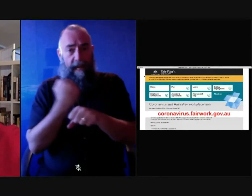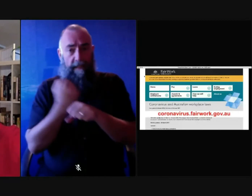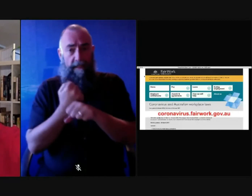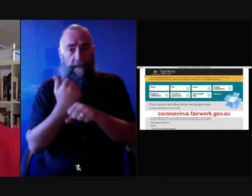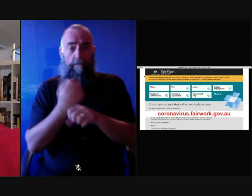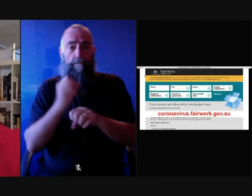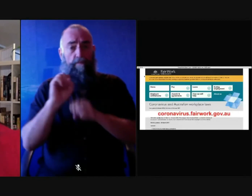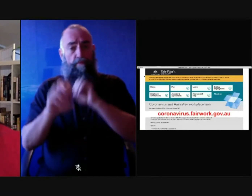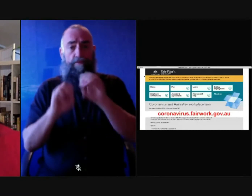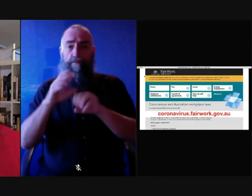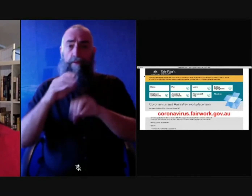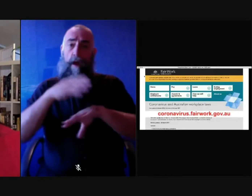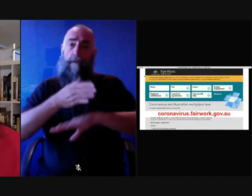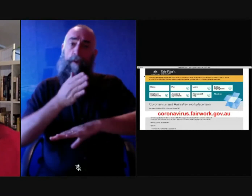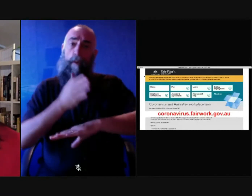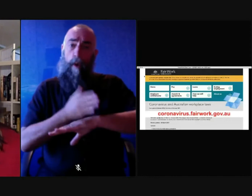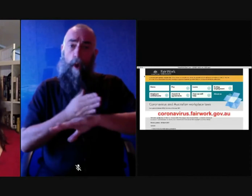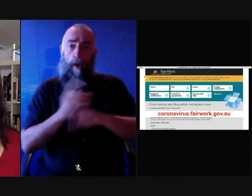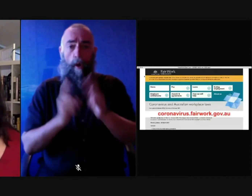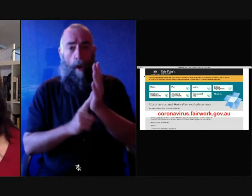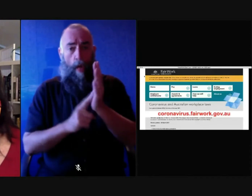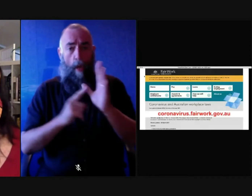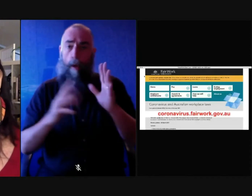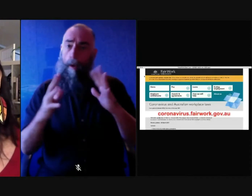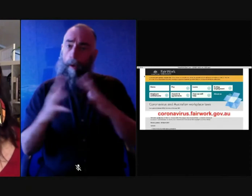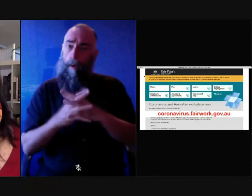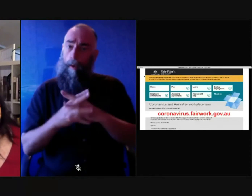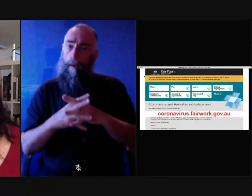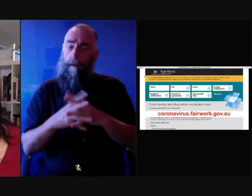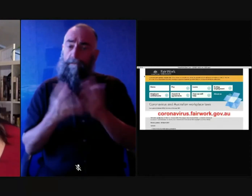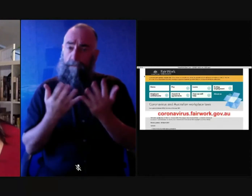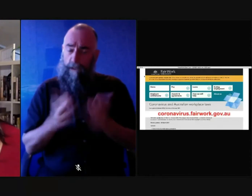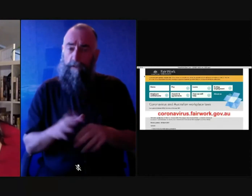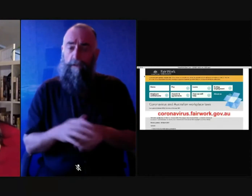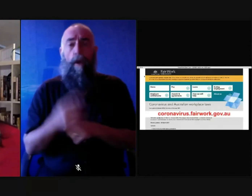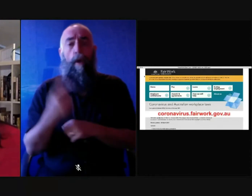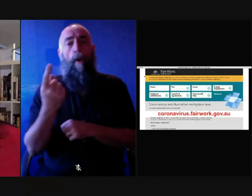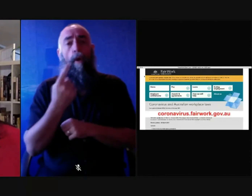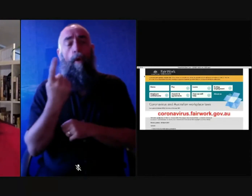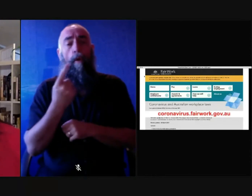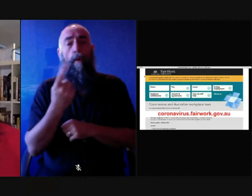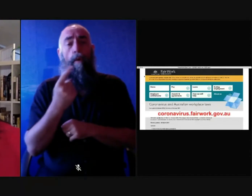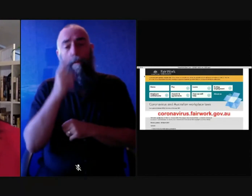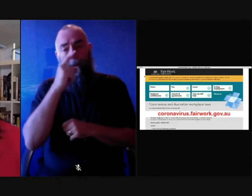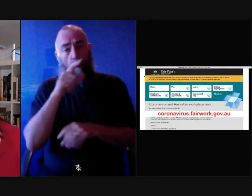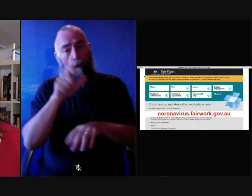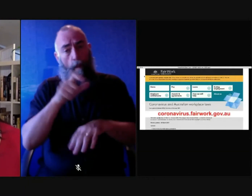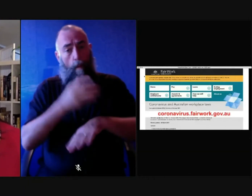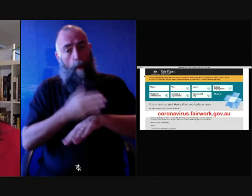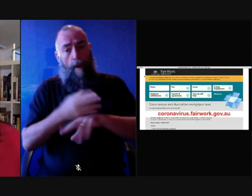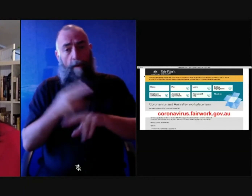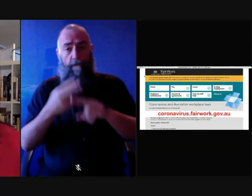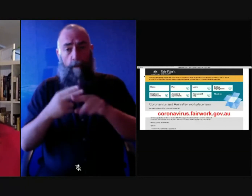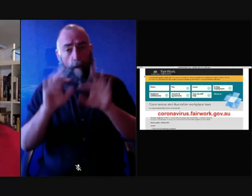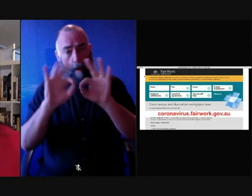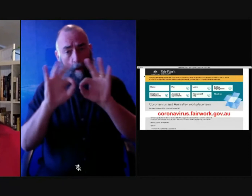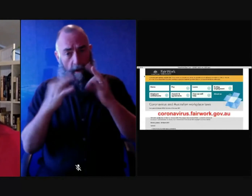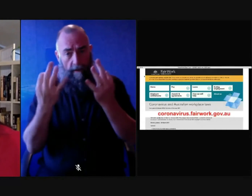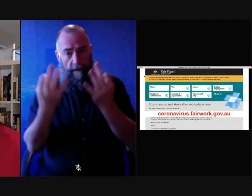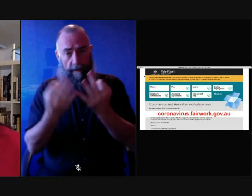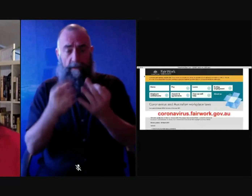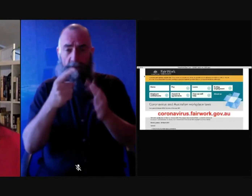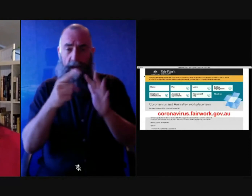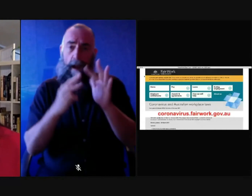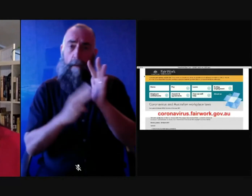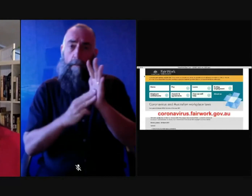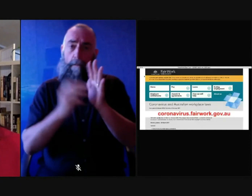understand what the legal situation is. And also for those of you who are employees, I do recommend that you have a look at these websites as